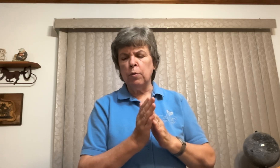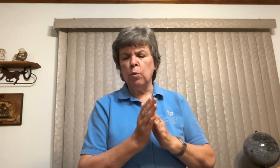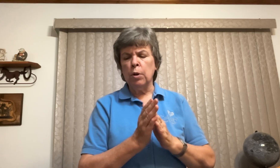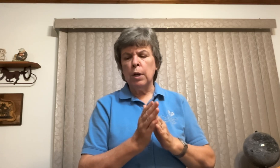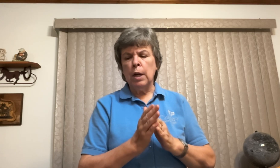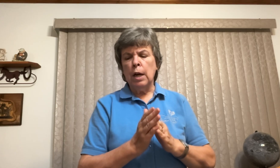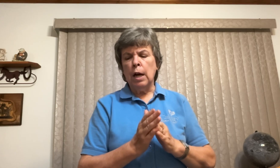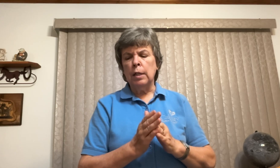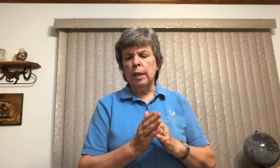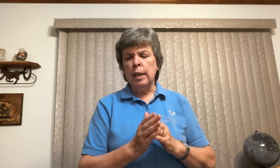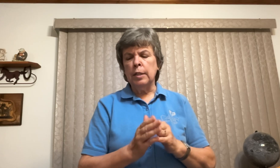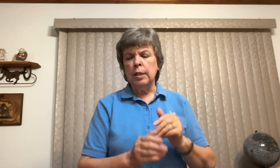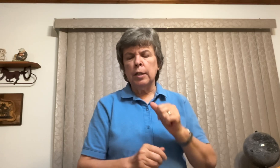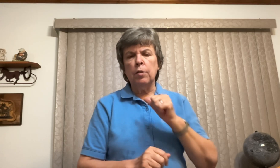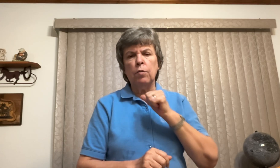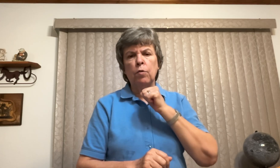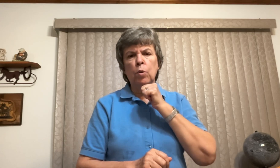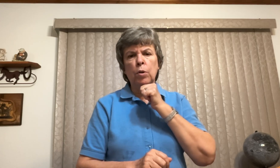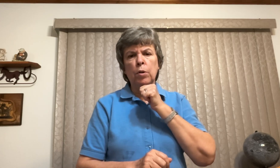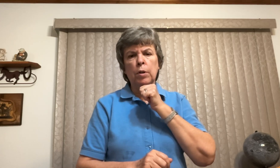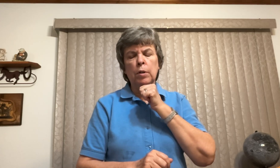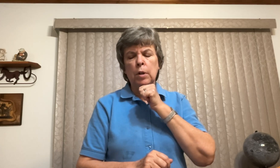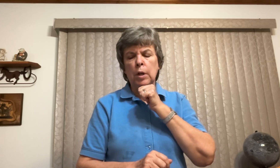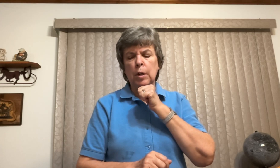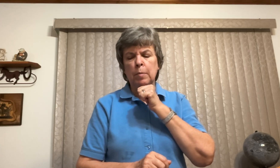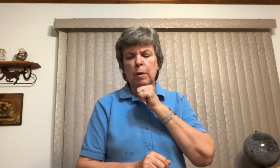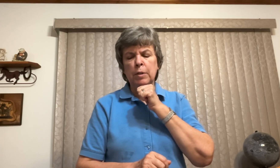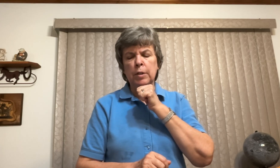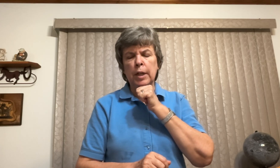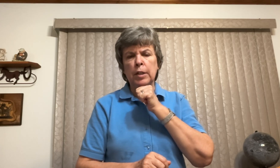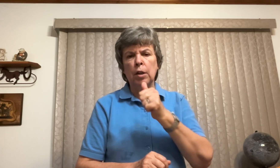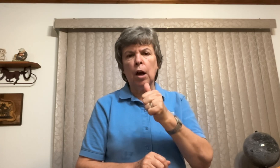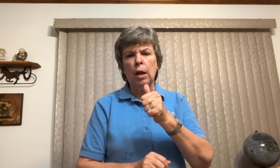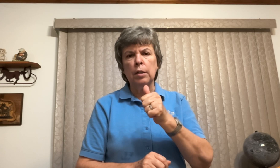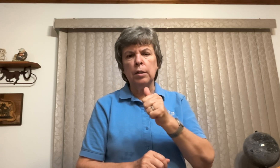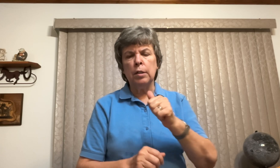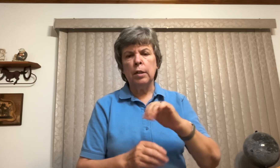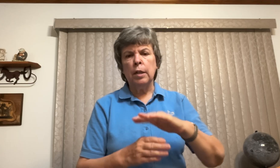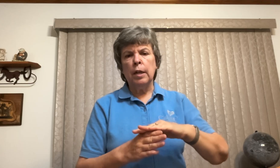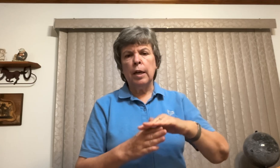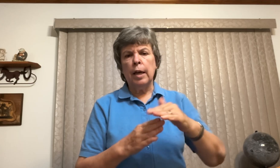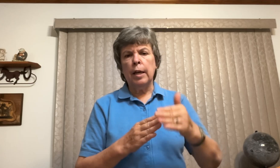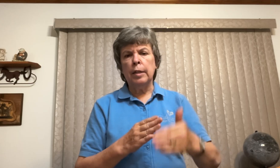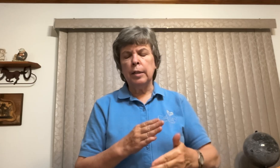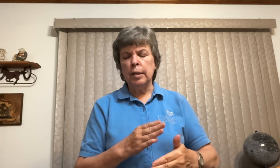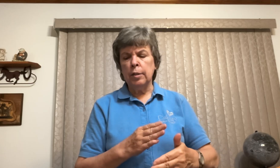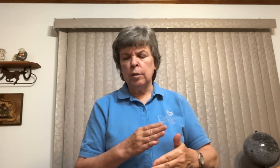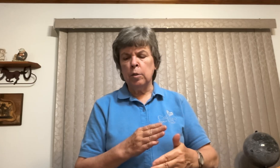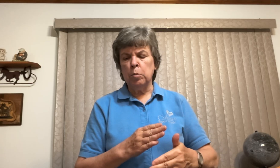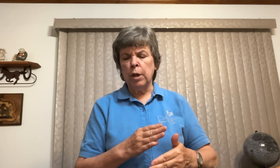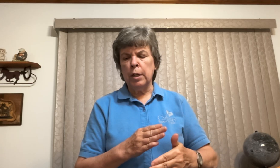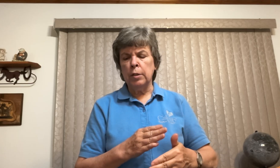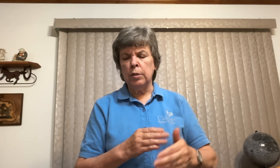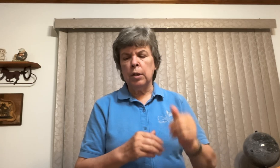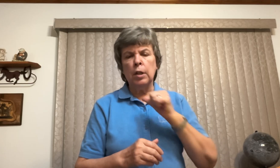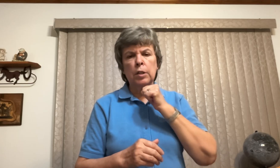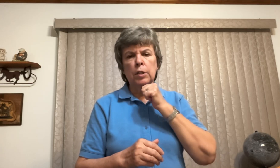before. Unending for, I would say not ending. Your praise